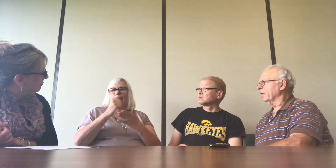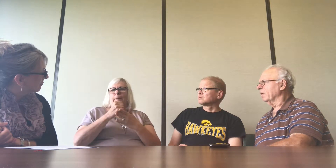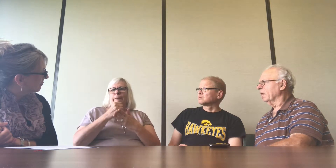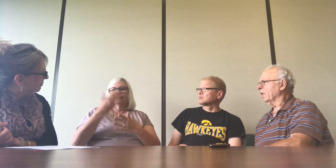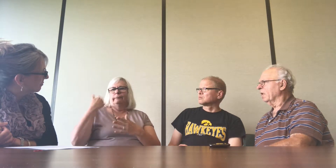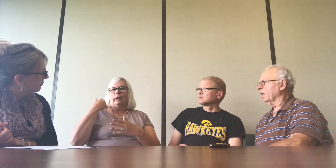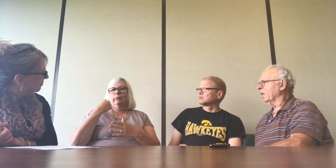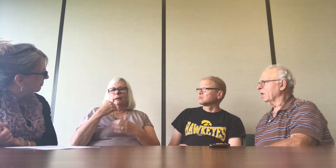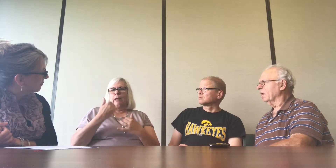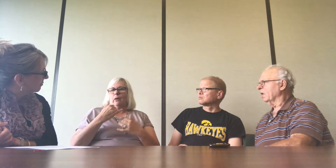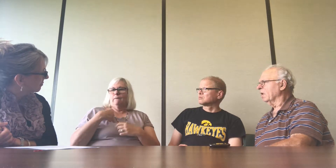he